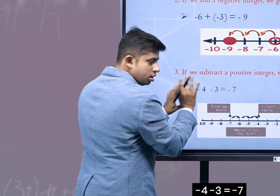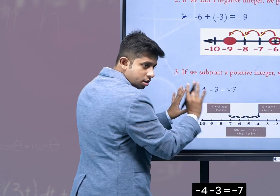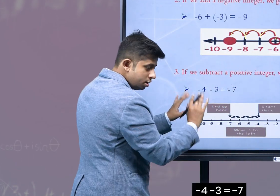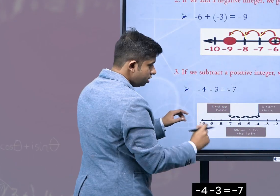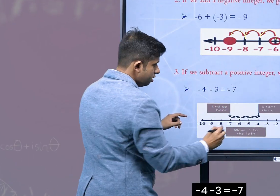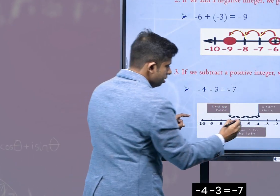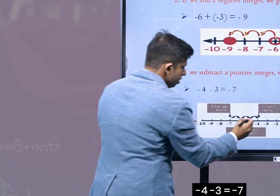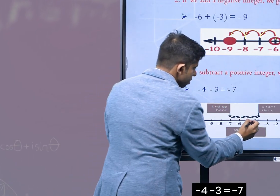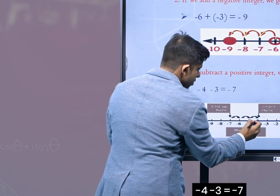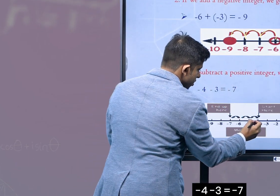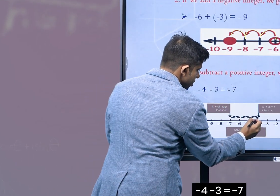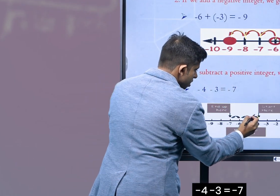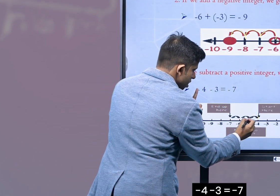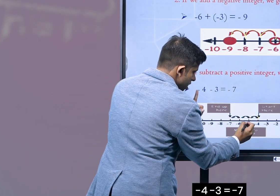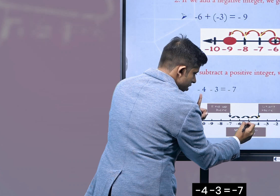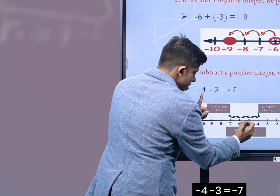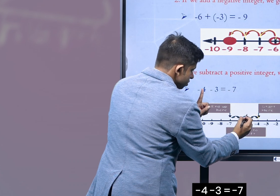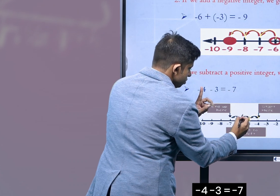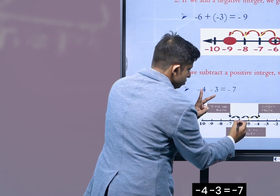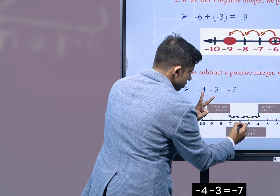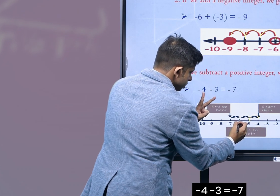Minus 4 minus 3 is equal to minus 7.